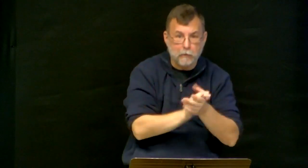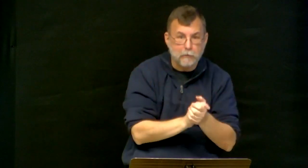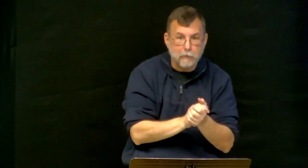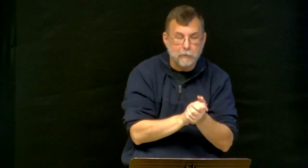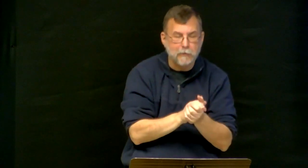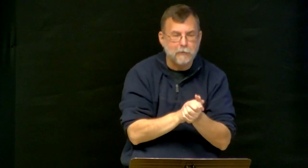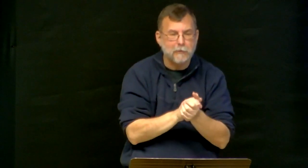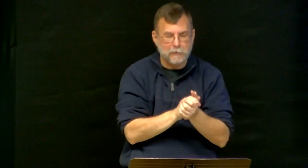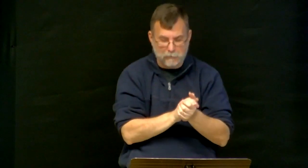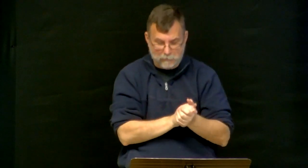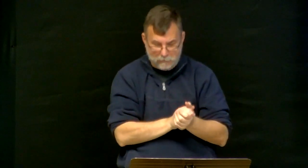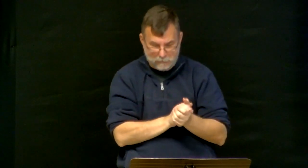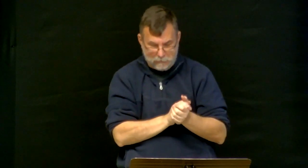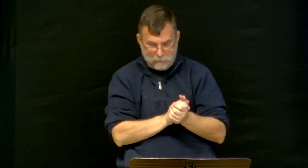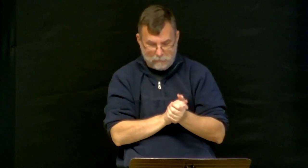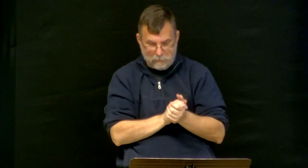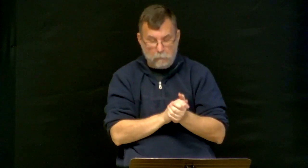or anything that you might want to use to make the buttons.